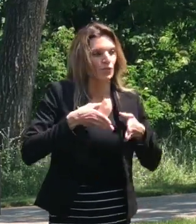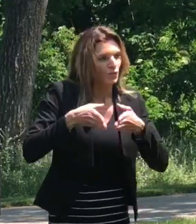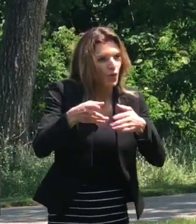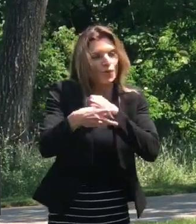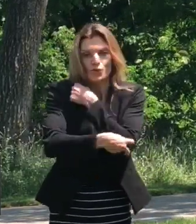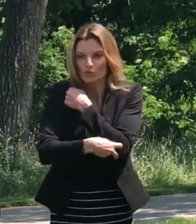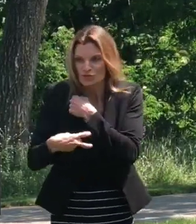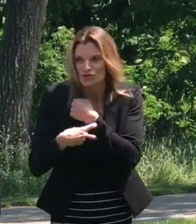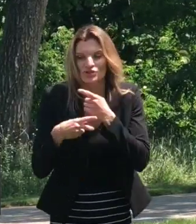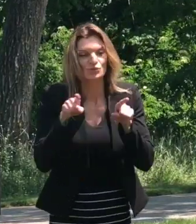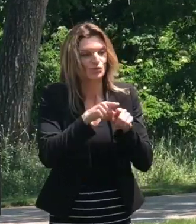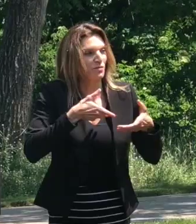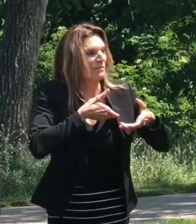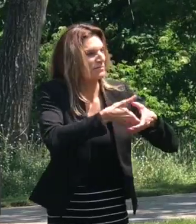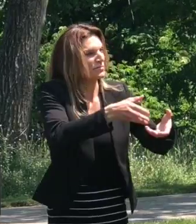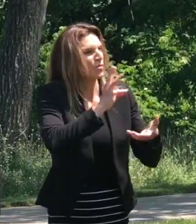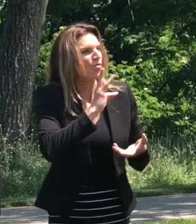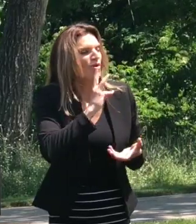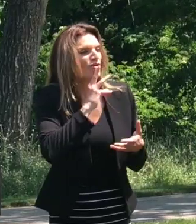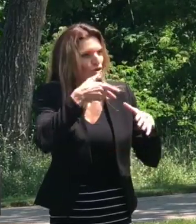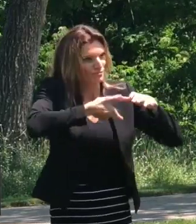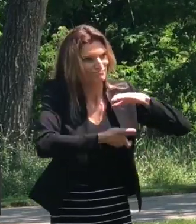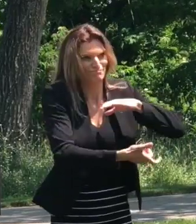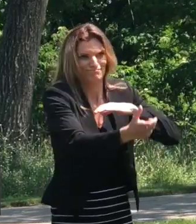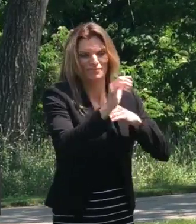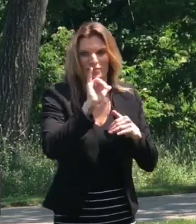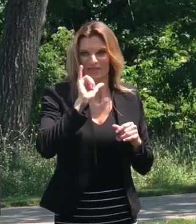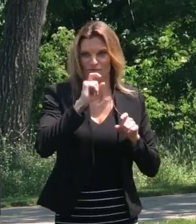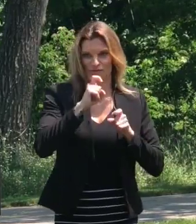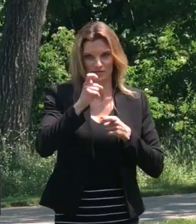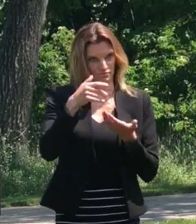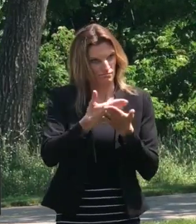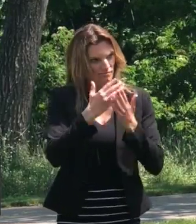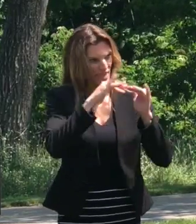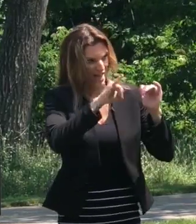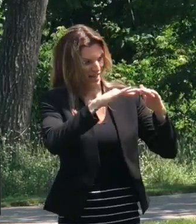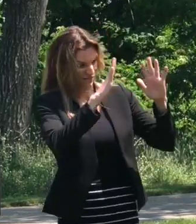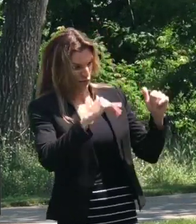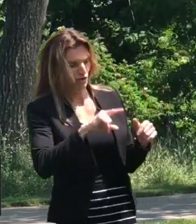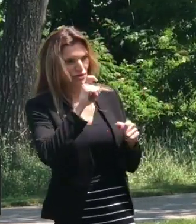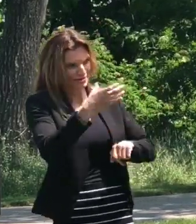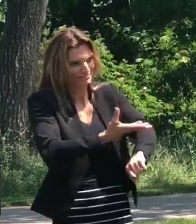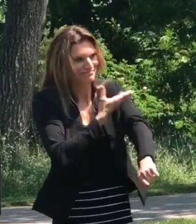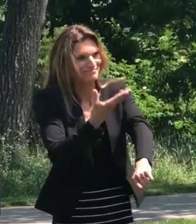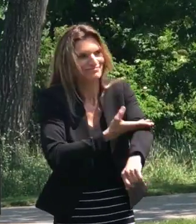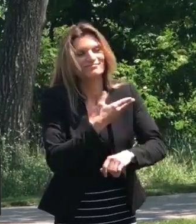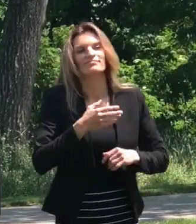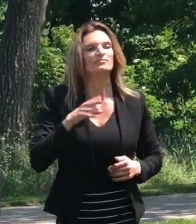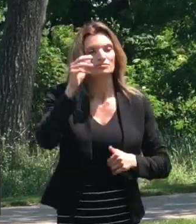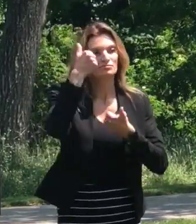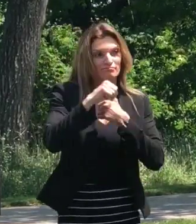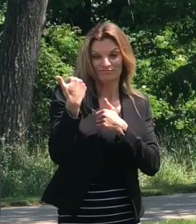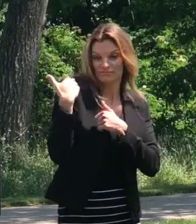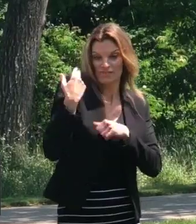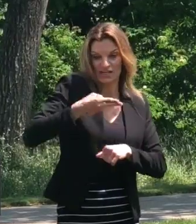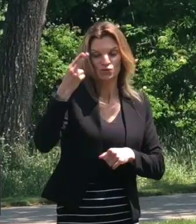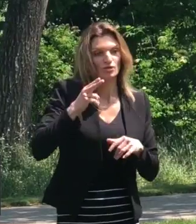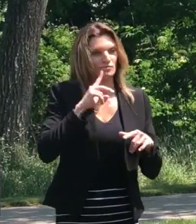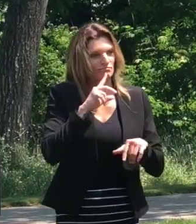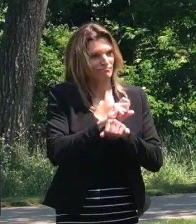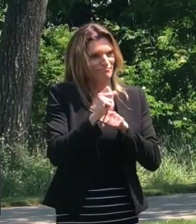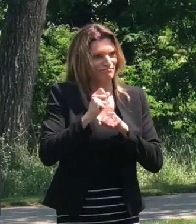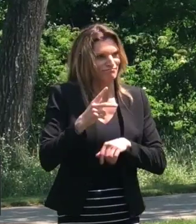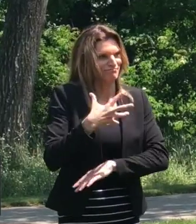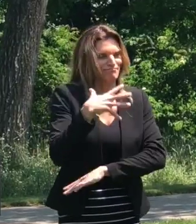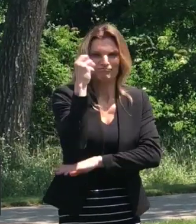bridges, but the pipes that are underneath the roads, that is critical infrastructure as well. We have seen historic flooding in our state